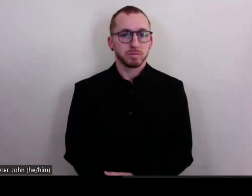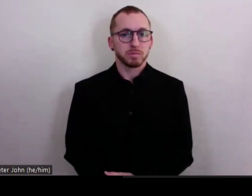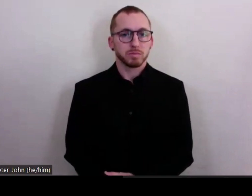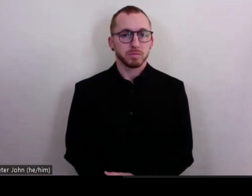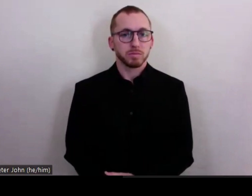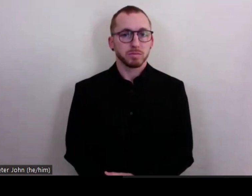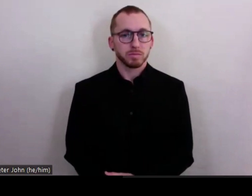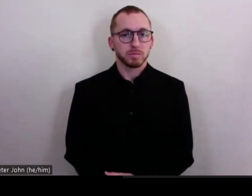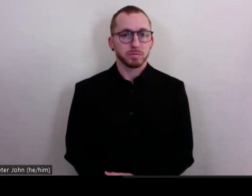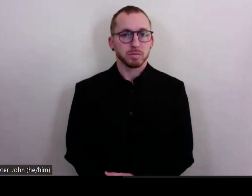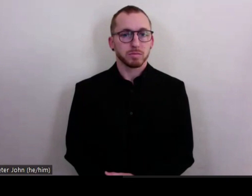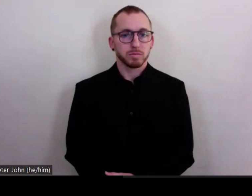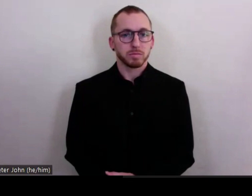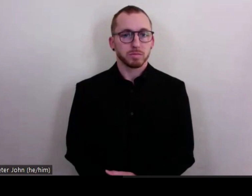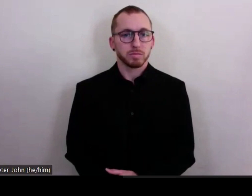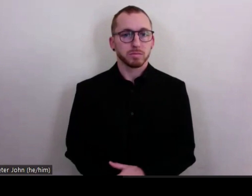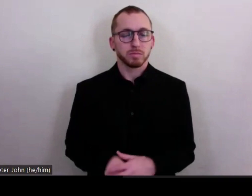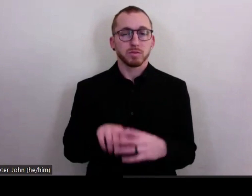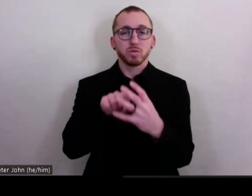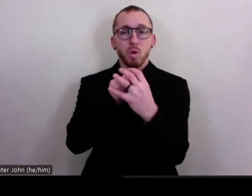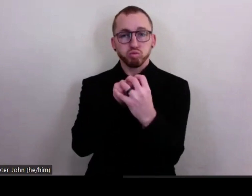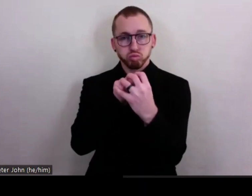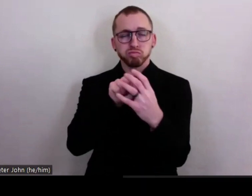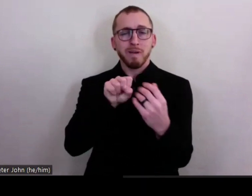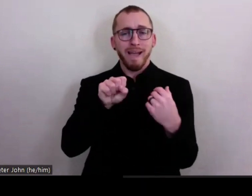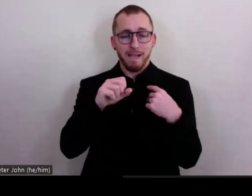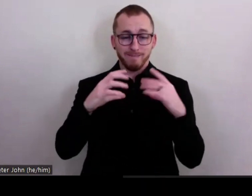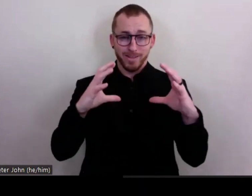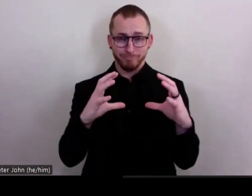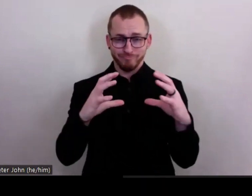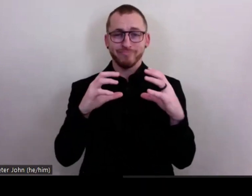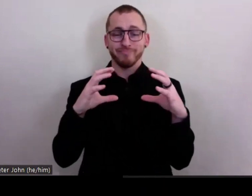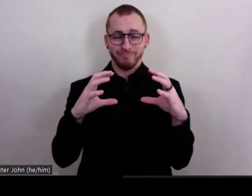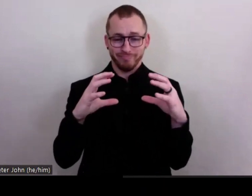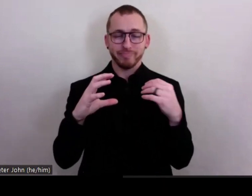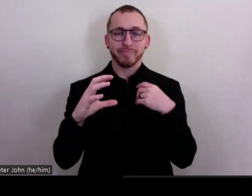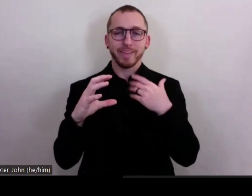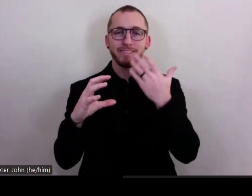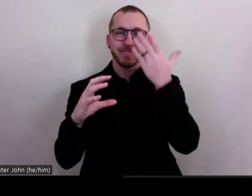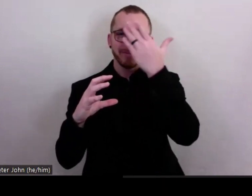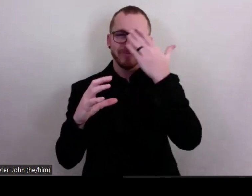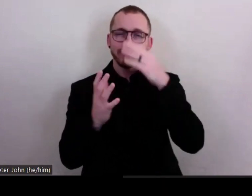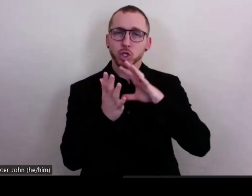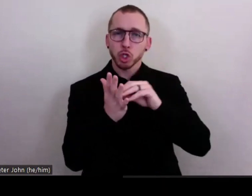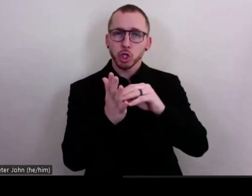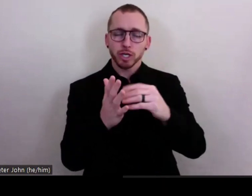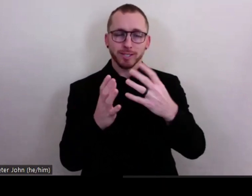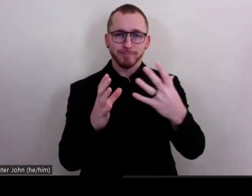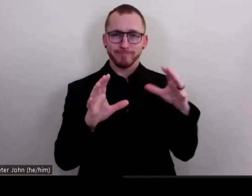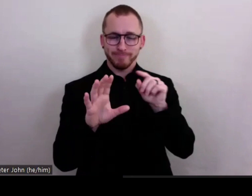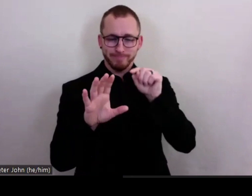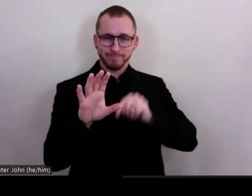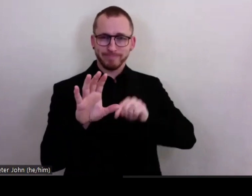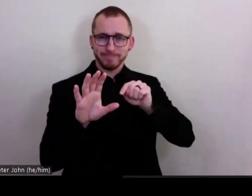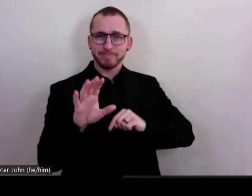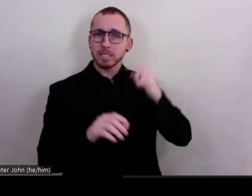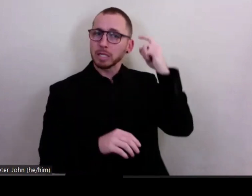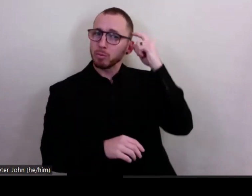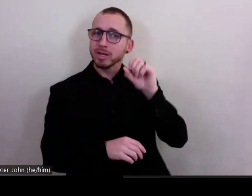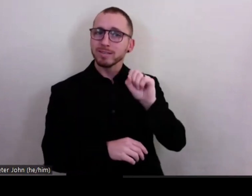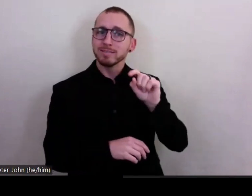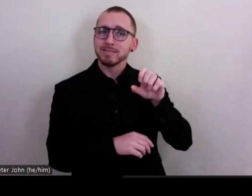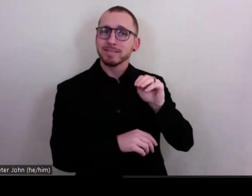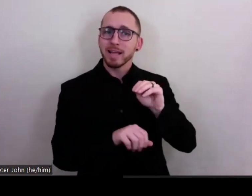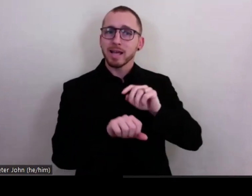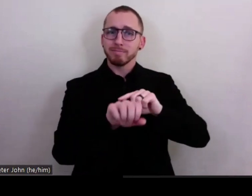system, and then here is our brain stem. And one of the, I can't remember the guy, I see his name is not